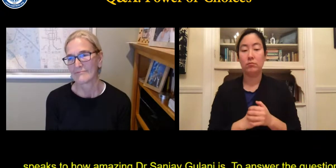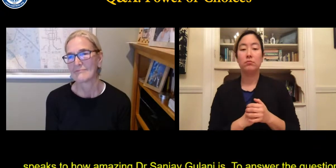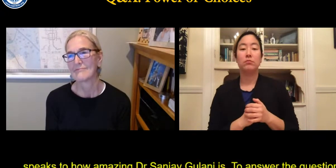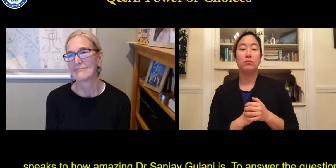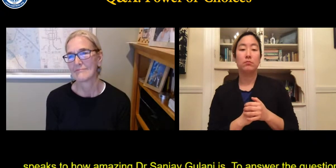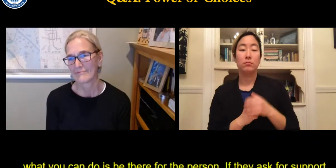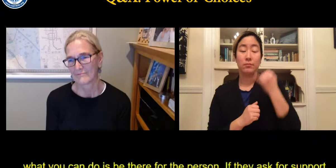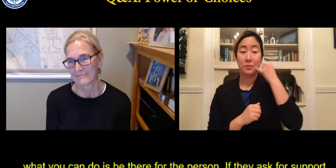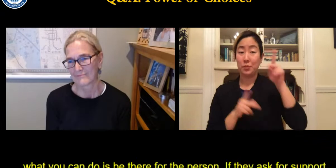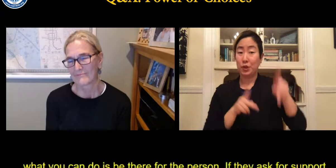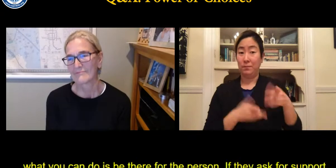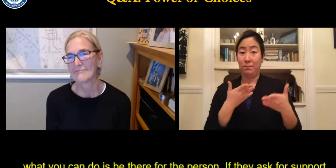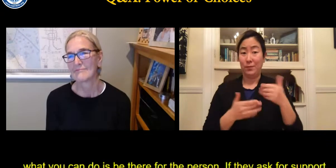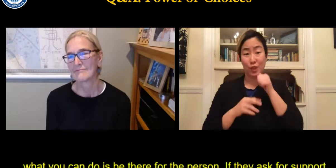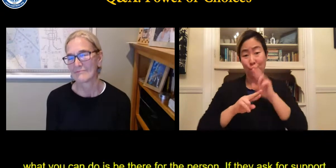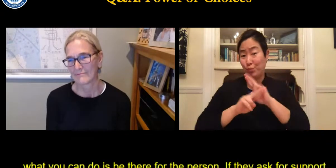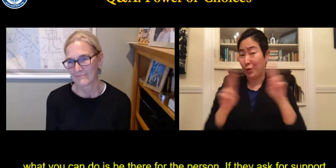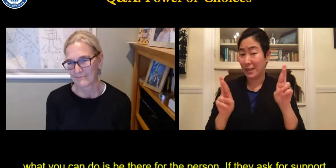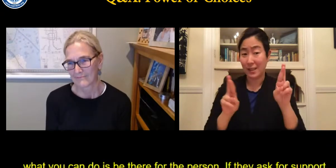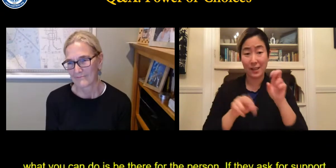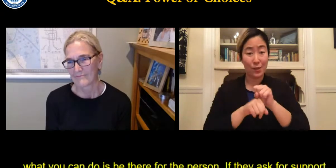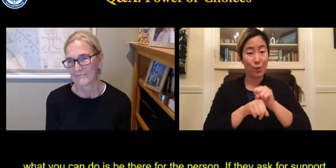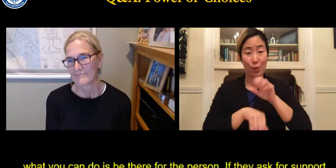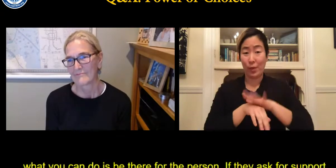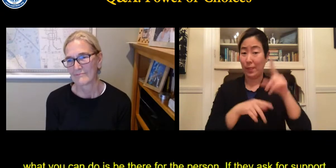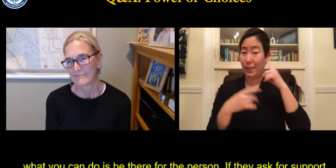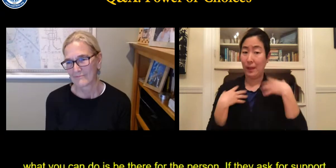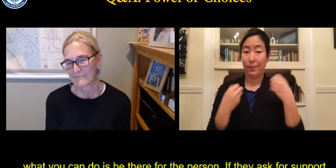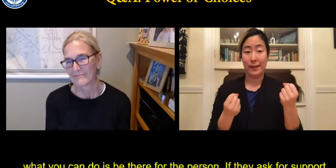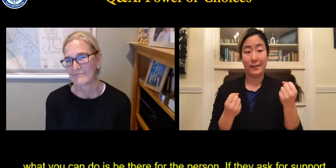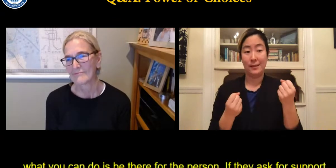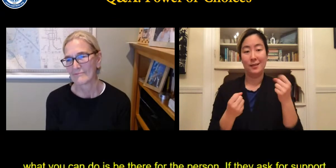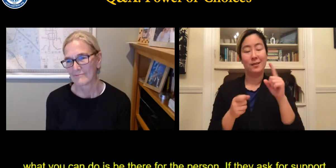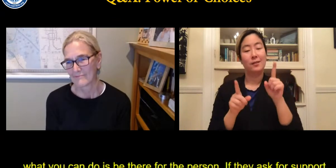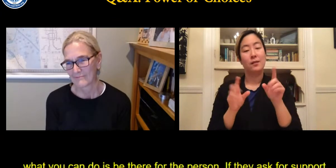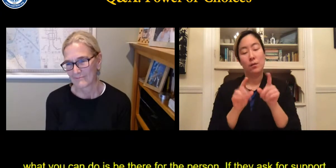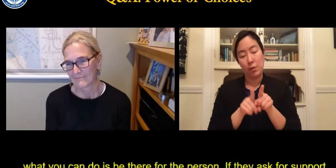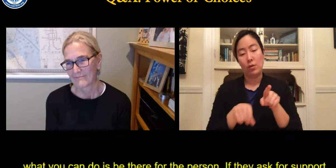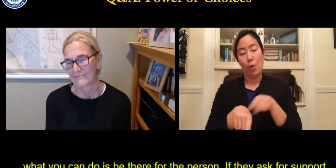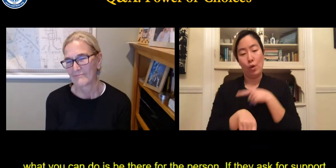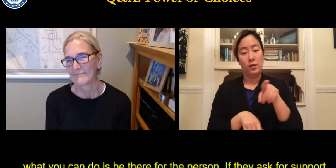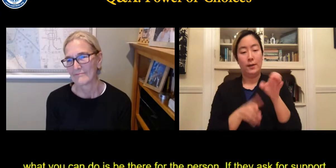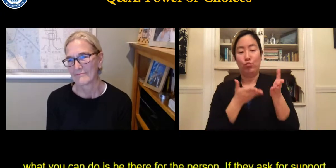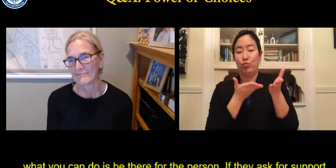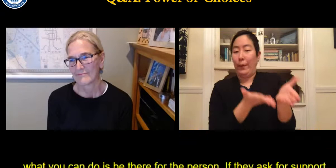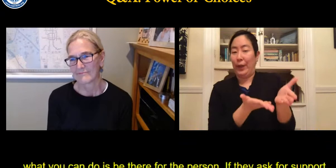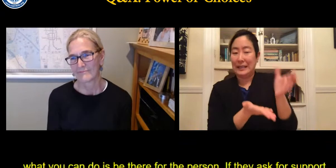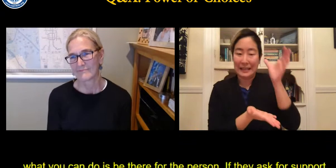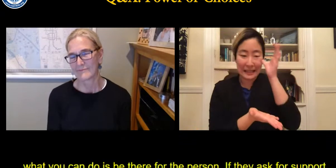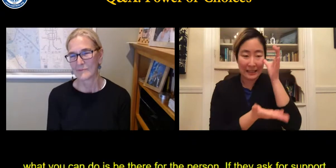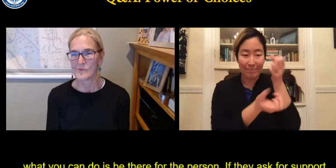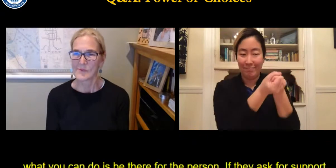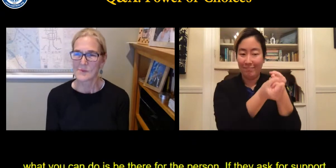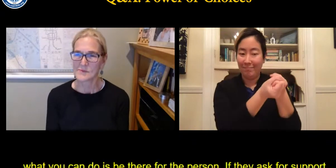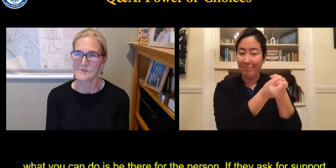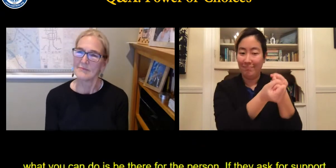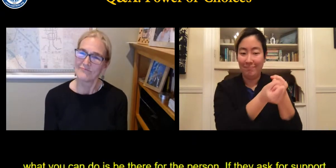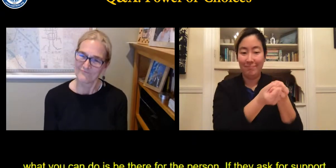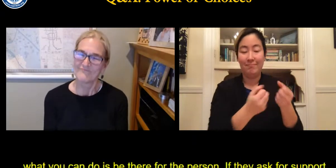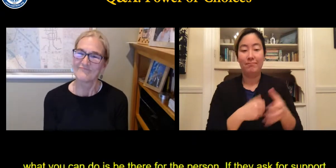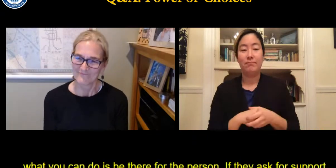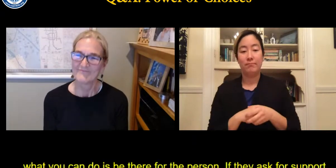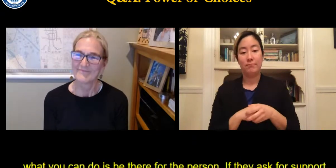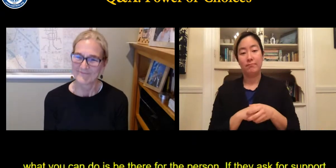with them and ask them if they have found someone they're comfortable to speak with, a therapist perhaps. And if the person indicates they're not